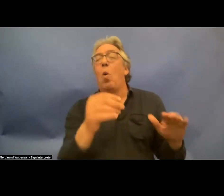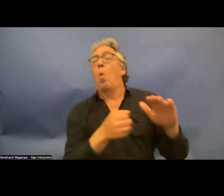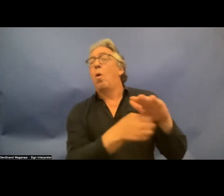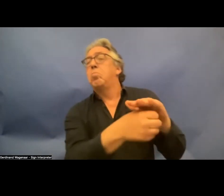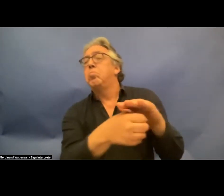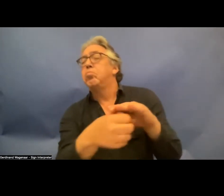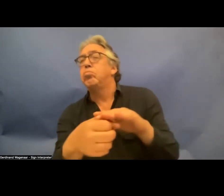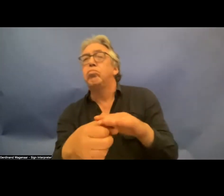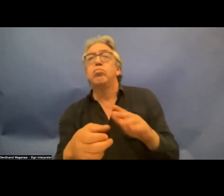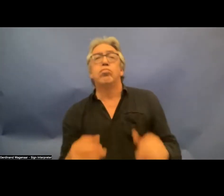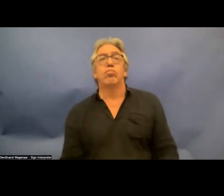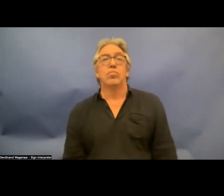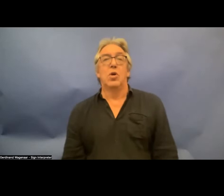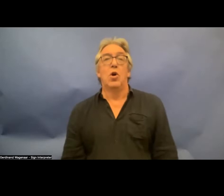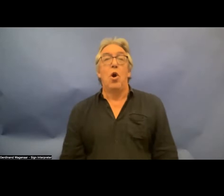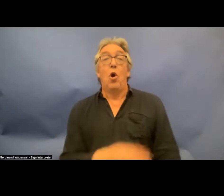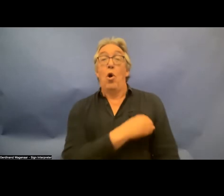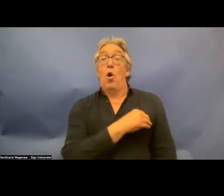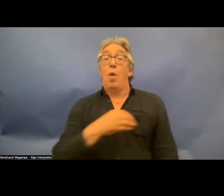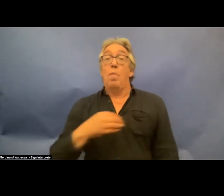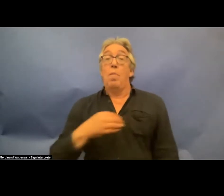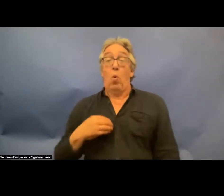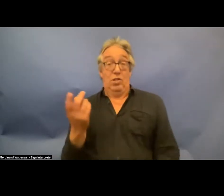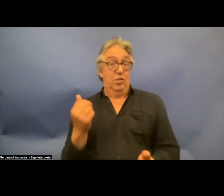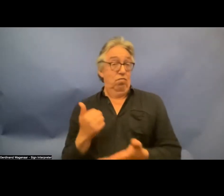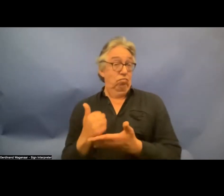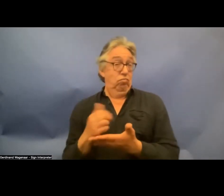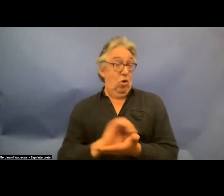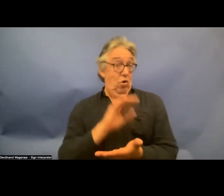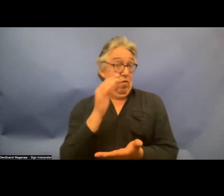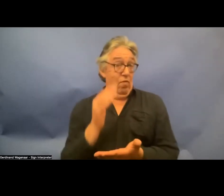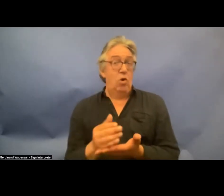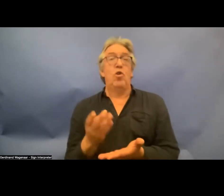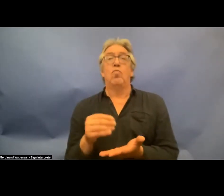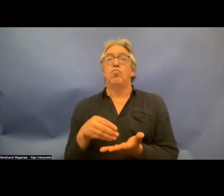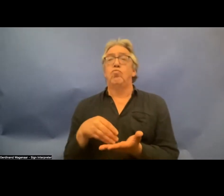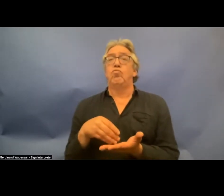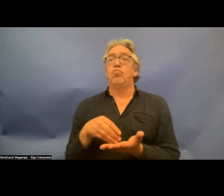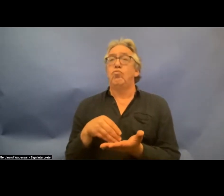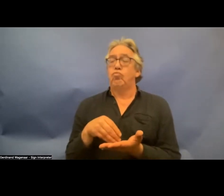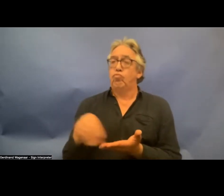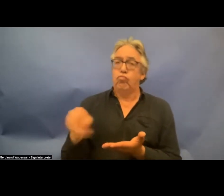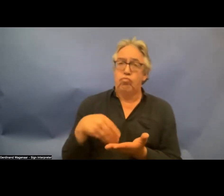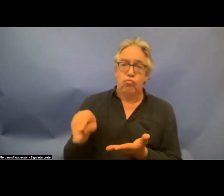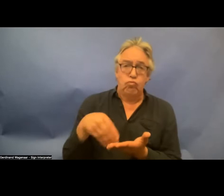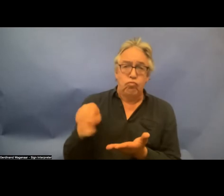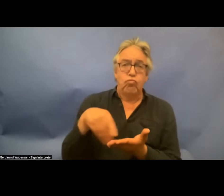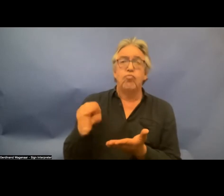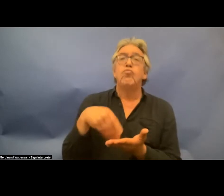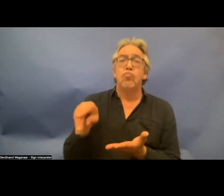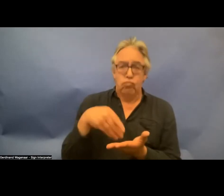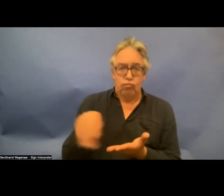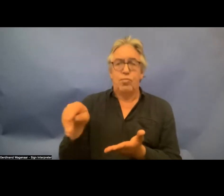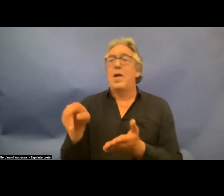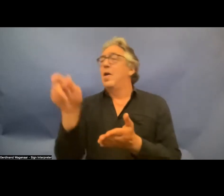as wheelchairs, carriers, and insulin pumps. Also, for example, crutches and